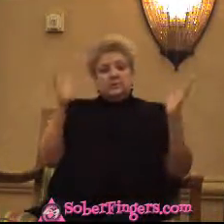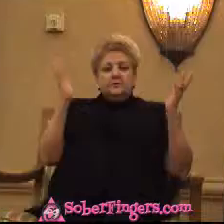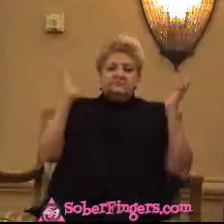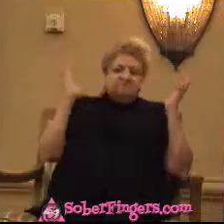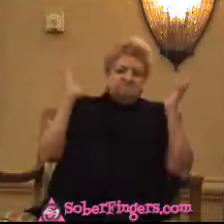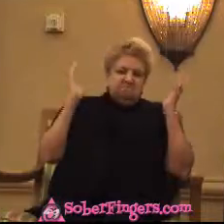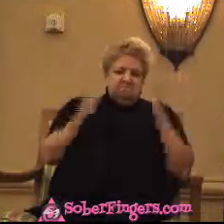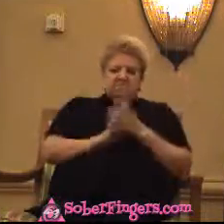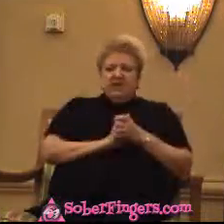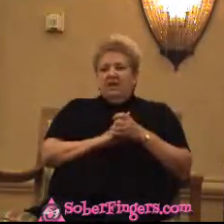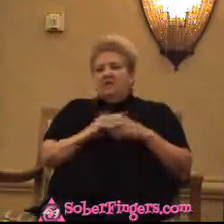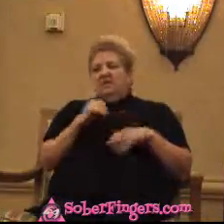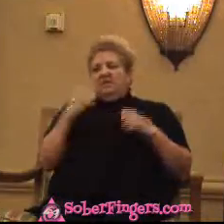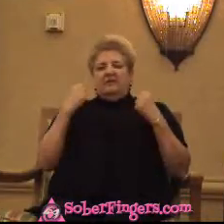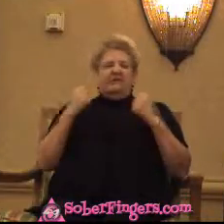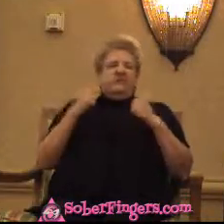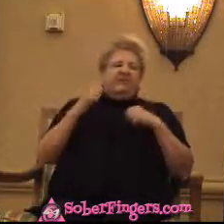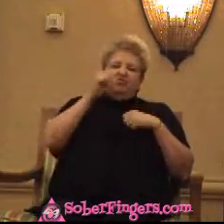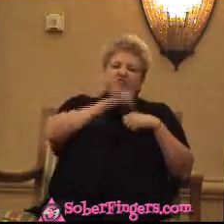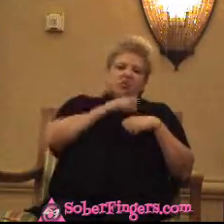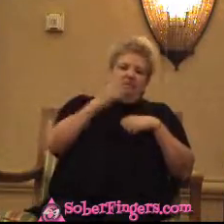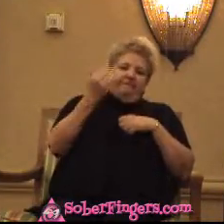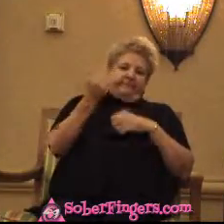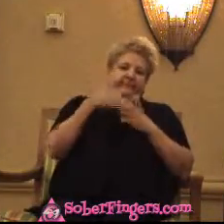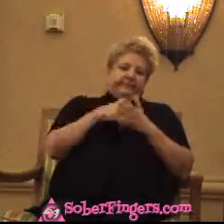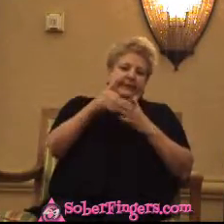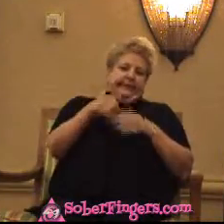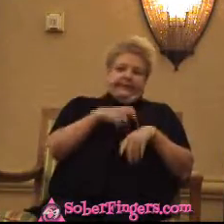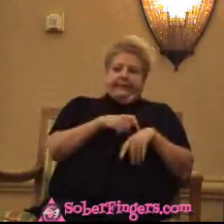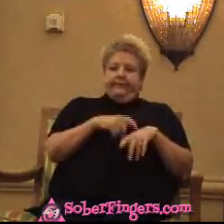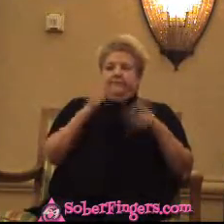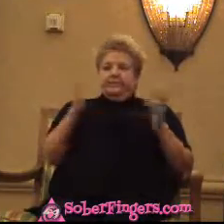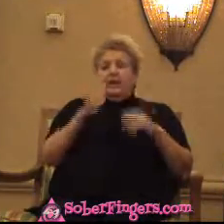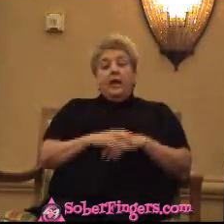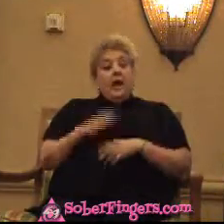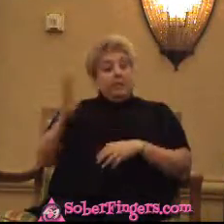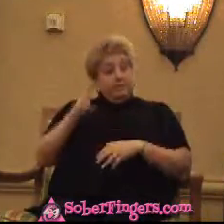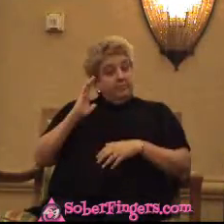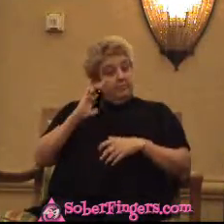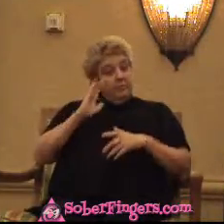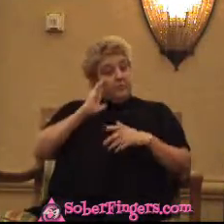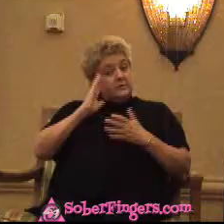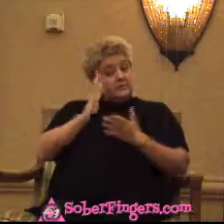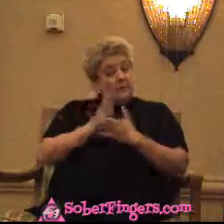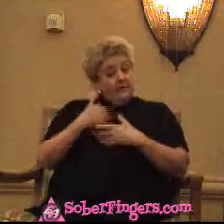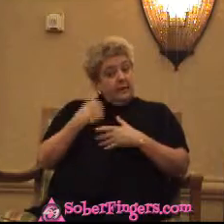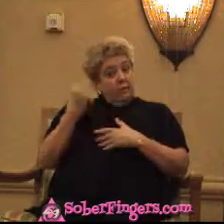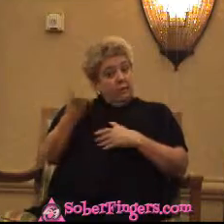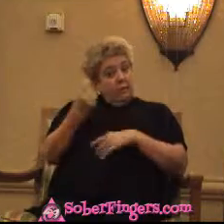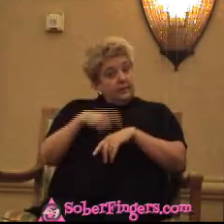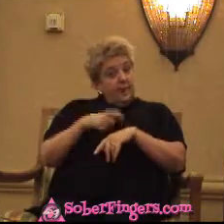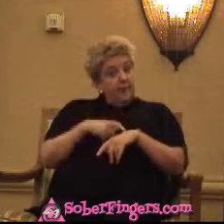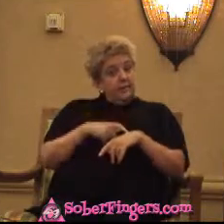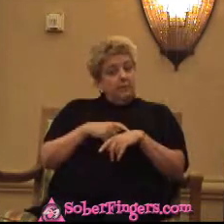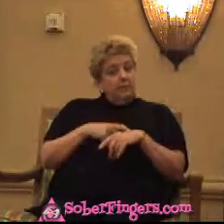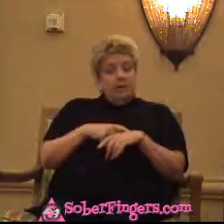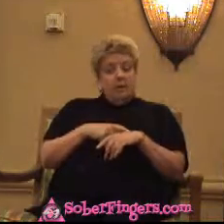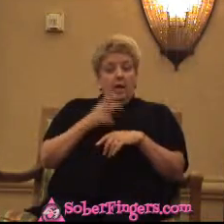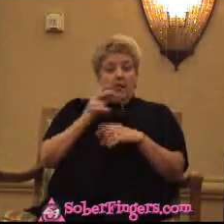15 million times. I mean, I'm due. And I used to get stopped in Sacramento all the time for drunk driving. And the cop would look at my license and